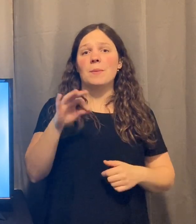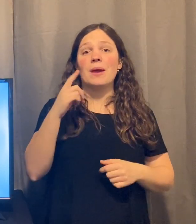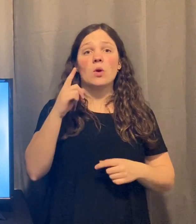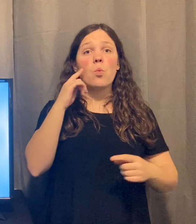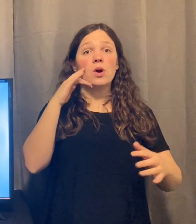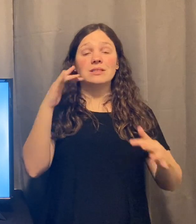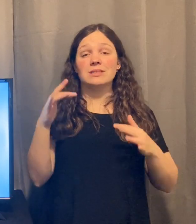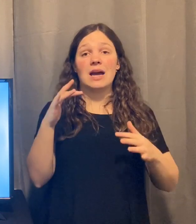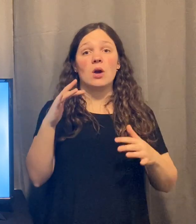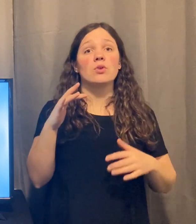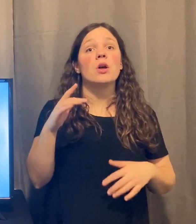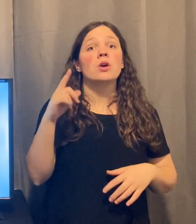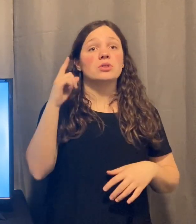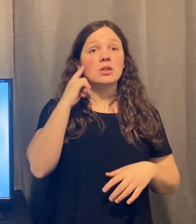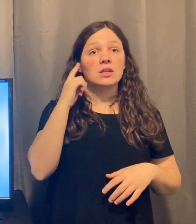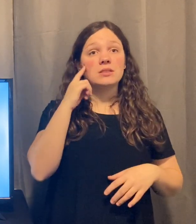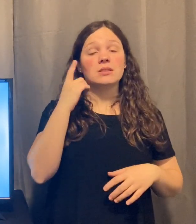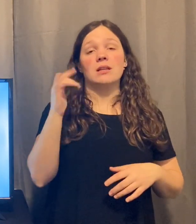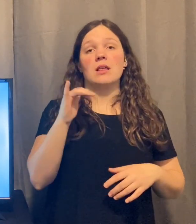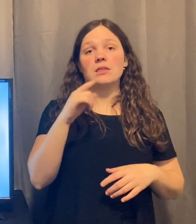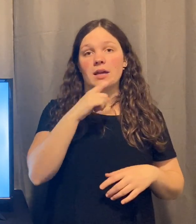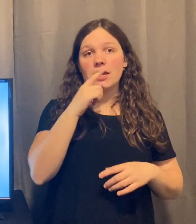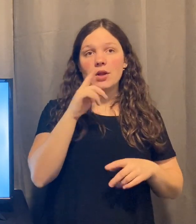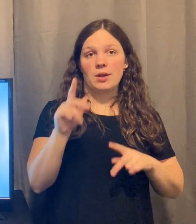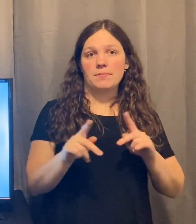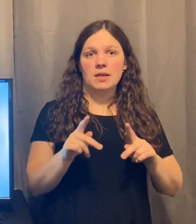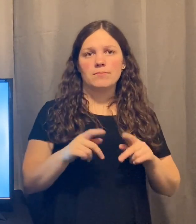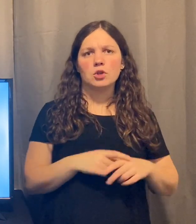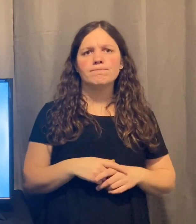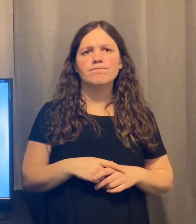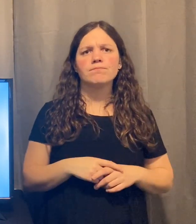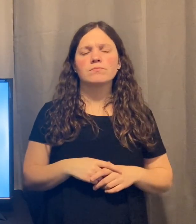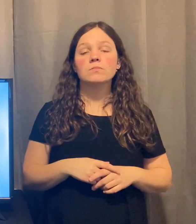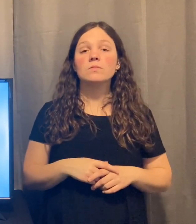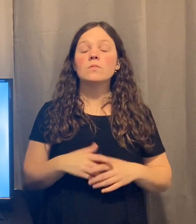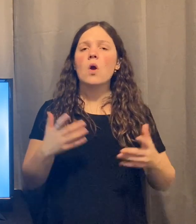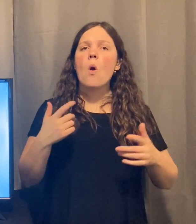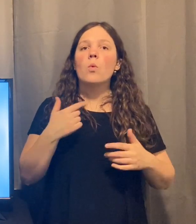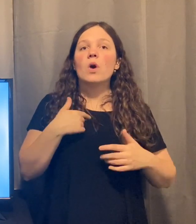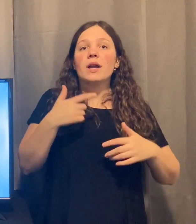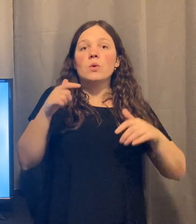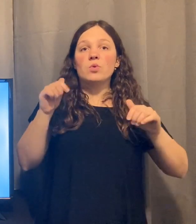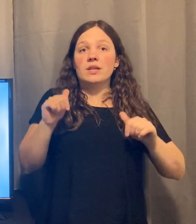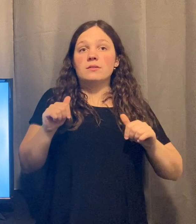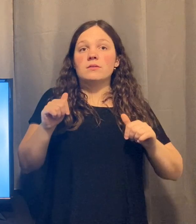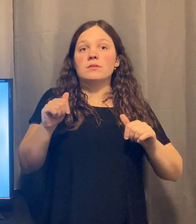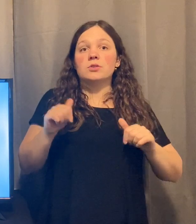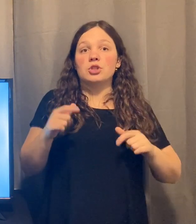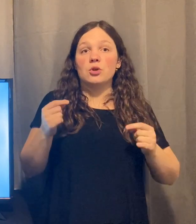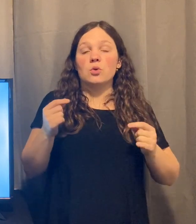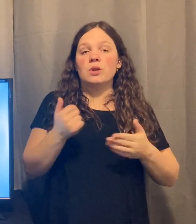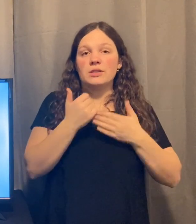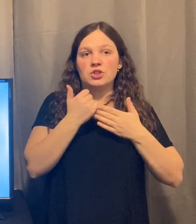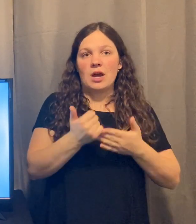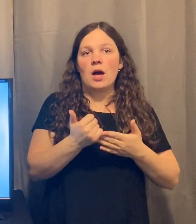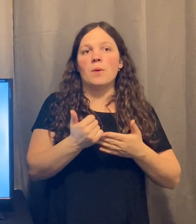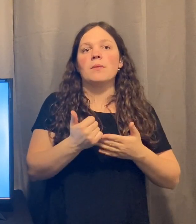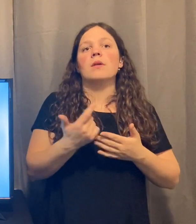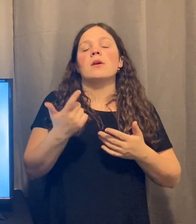pick one sound to listen like hearing people. What can we do is to help.